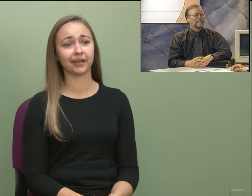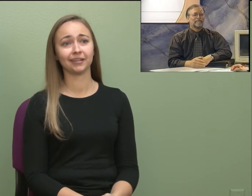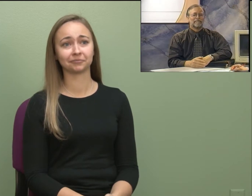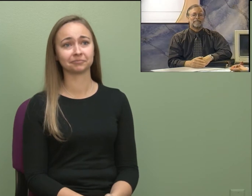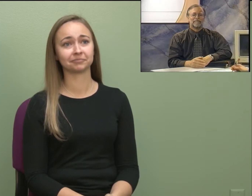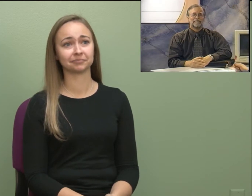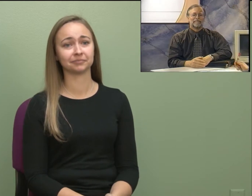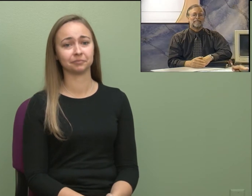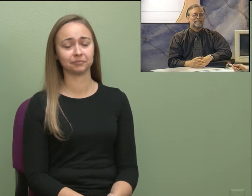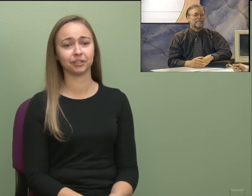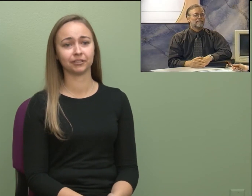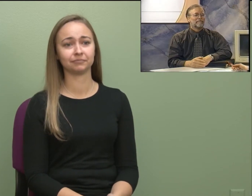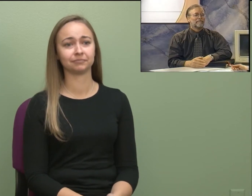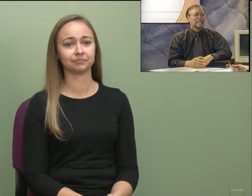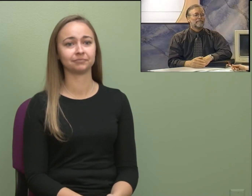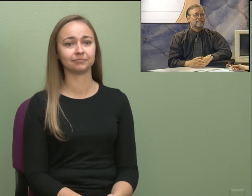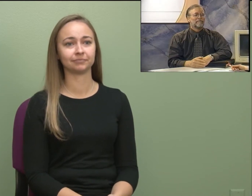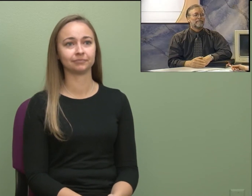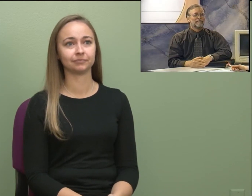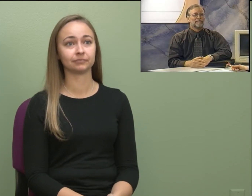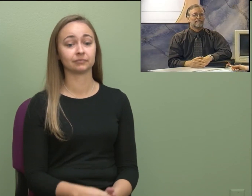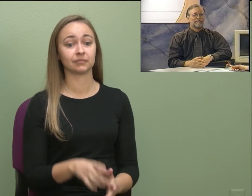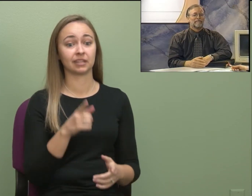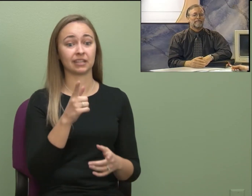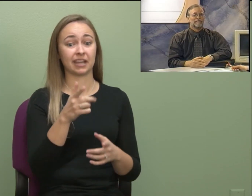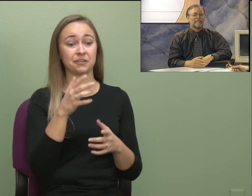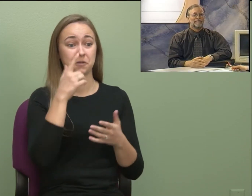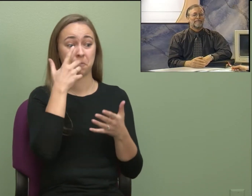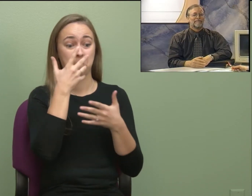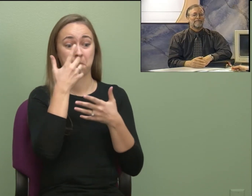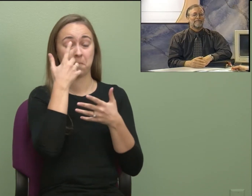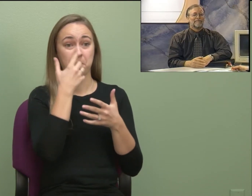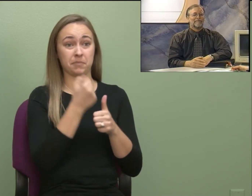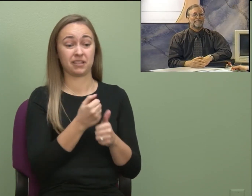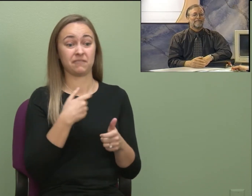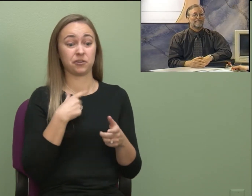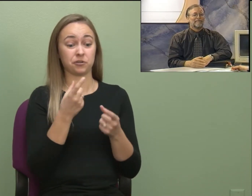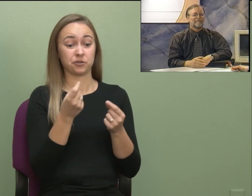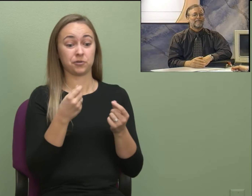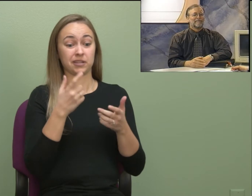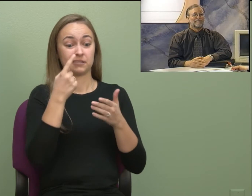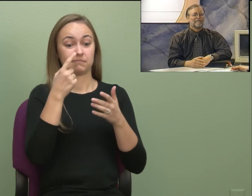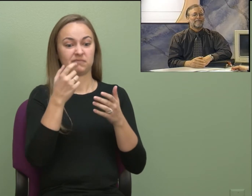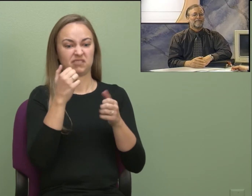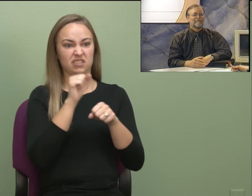Doing okay. Can you Good. believe you've been doing this job for 6 months now?